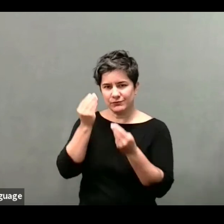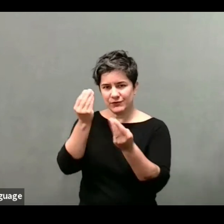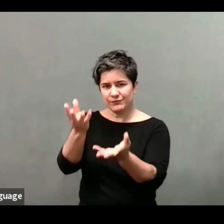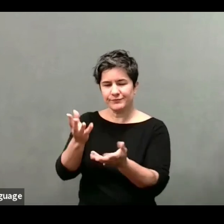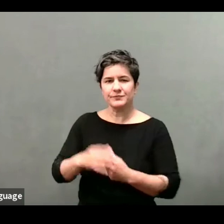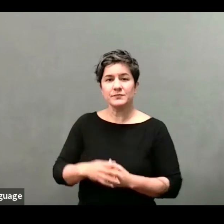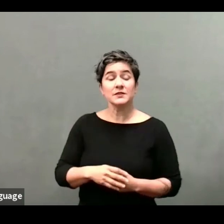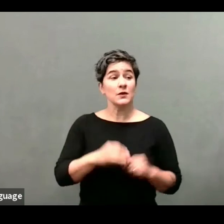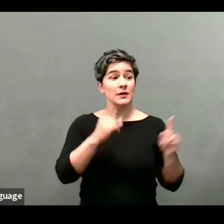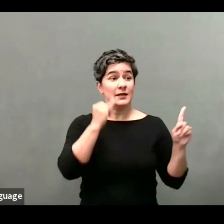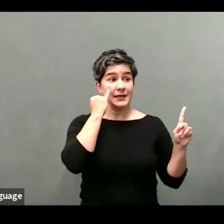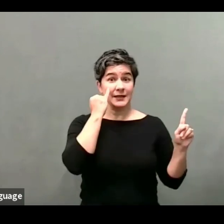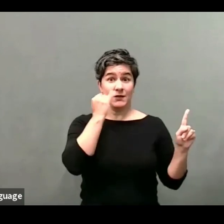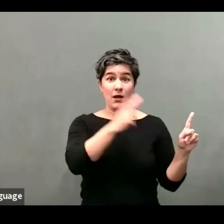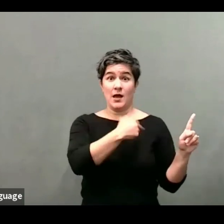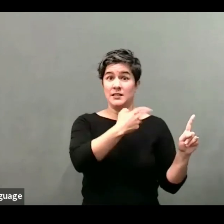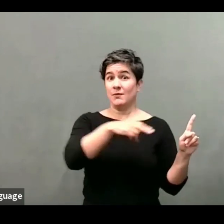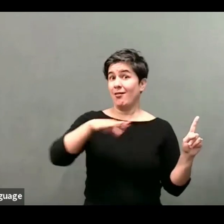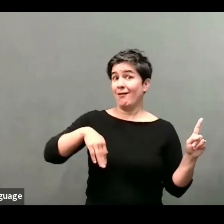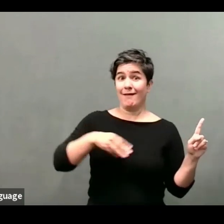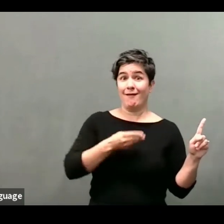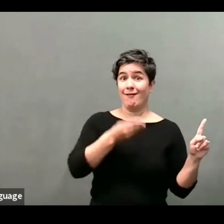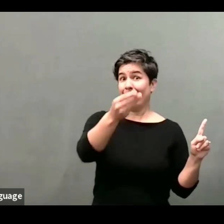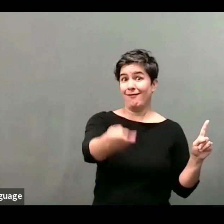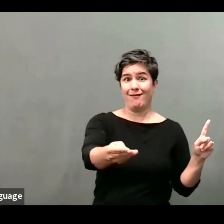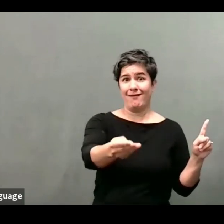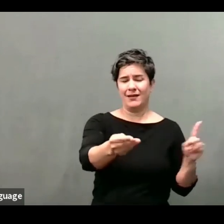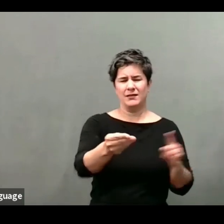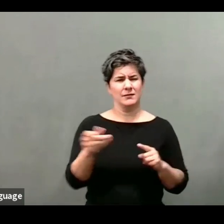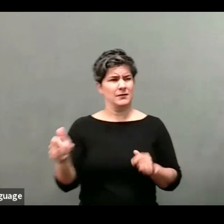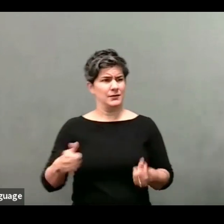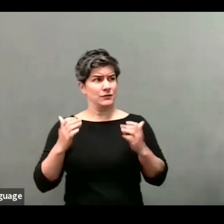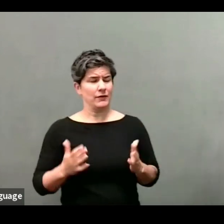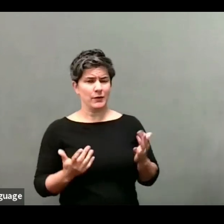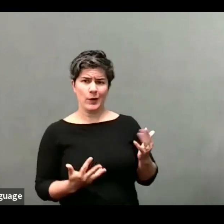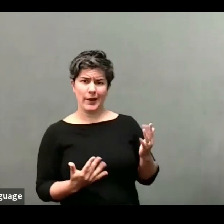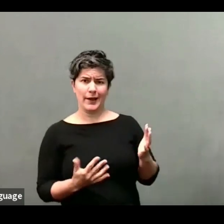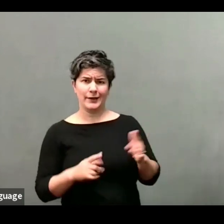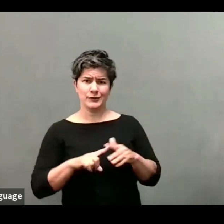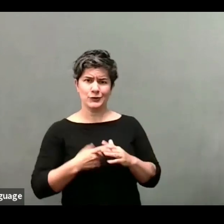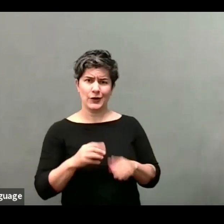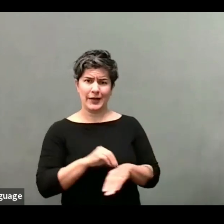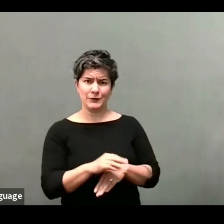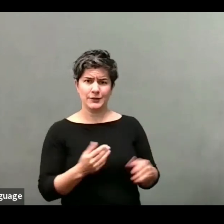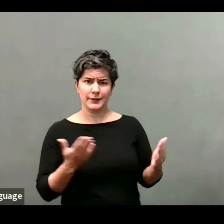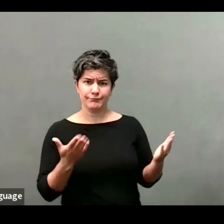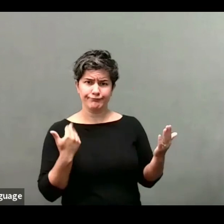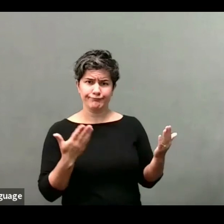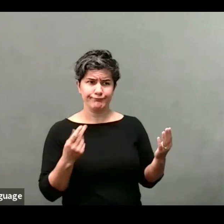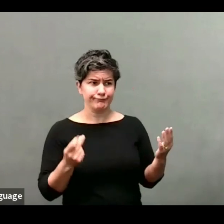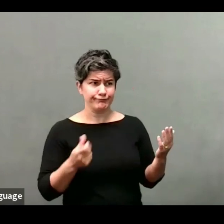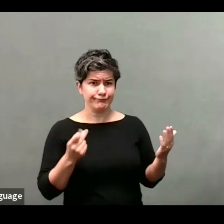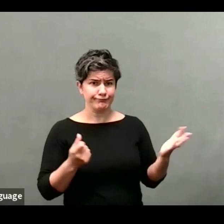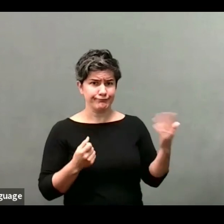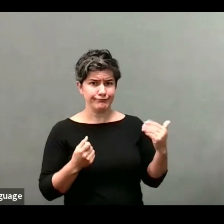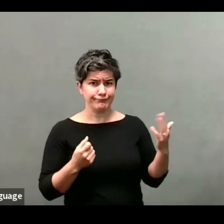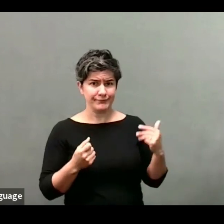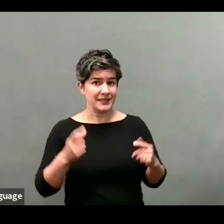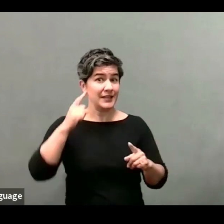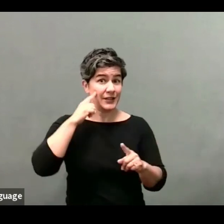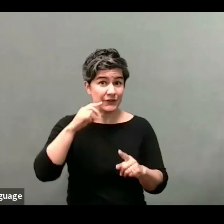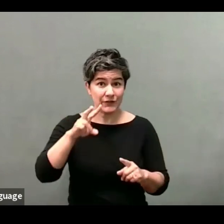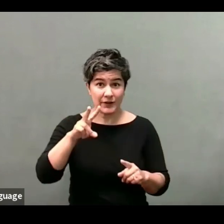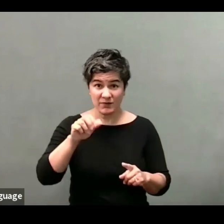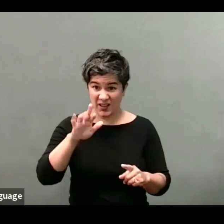if the hospital hasn't sent in the form yet, the survivor may be waiting to start their counseling sessions until they hear from